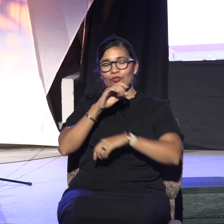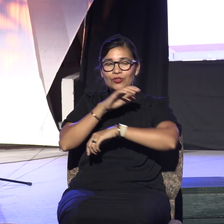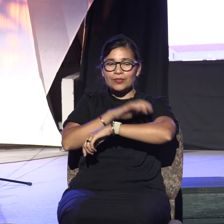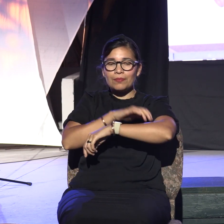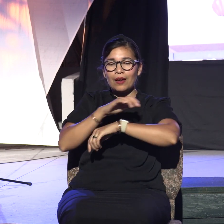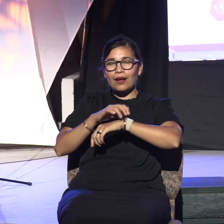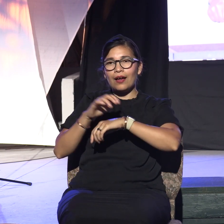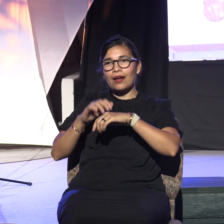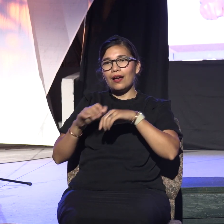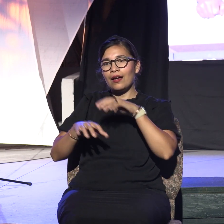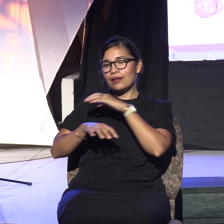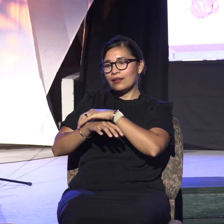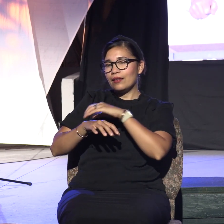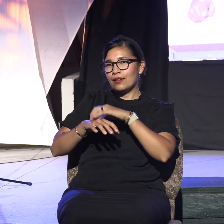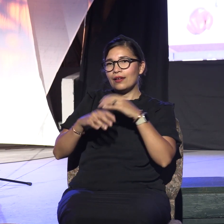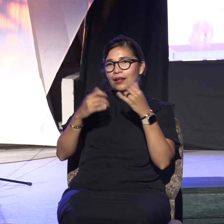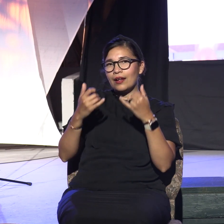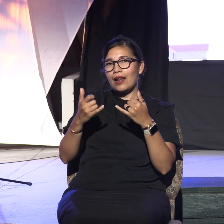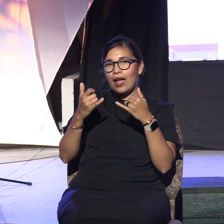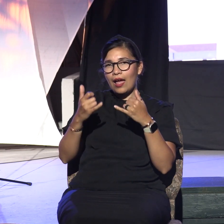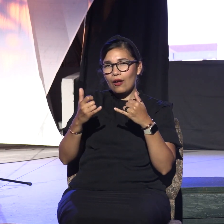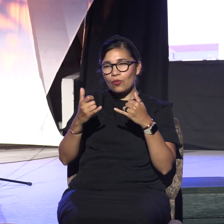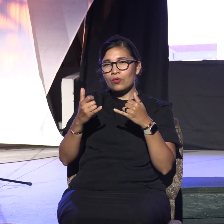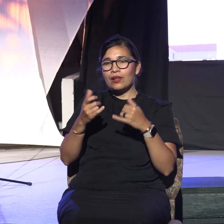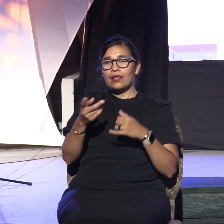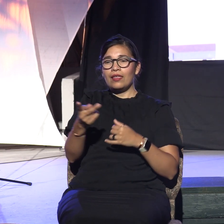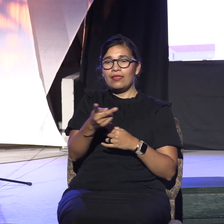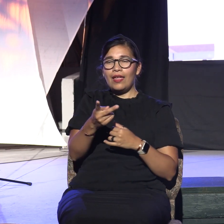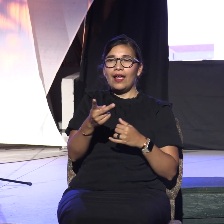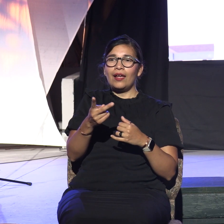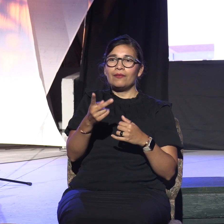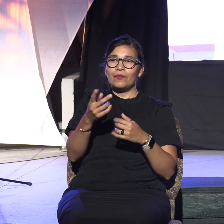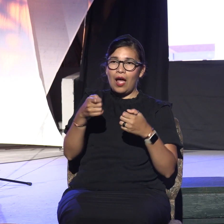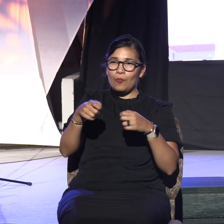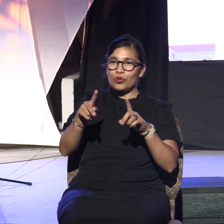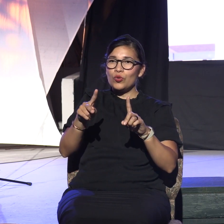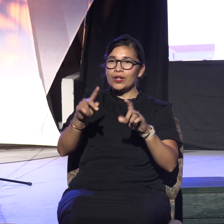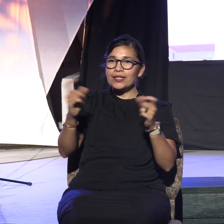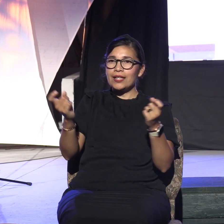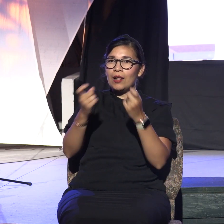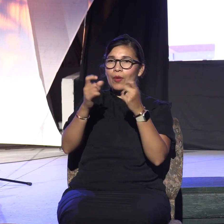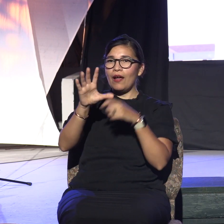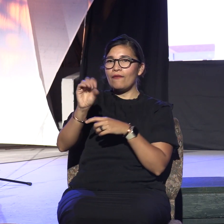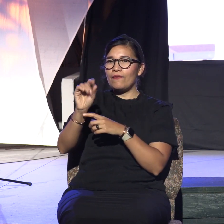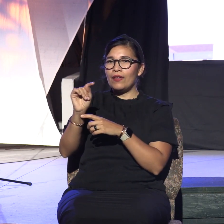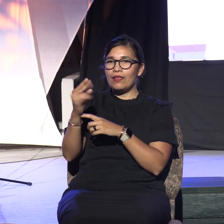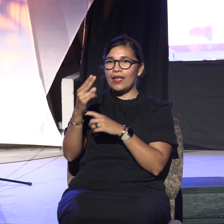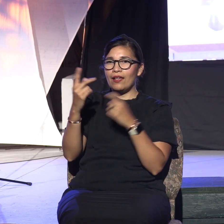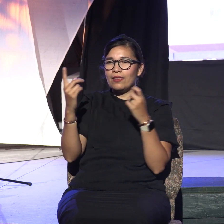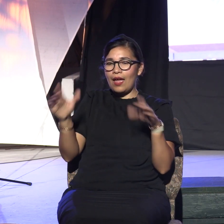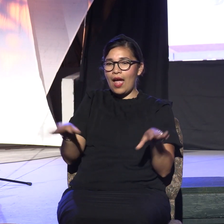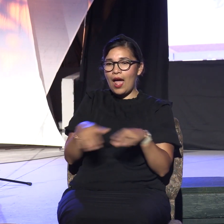And then feeding each other a slice of cake, just as they had done 50 years before.